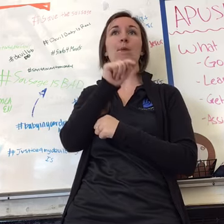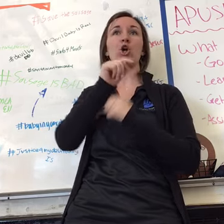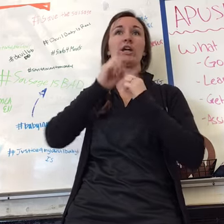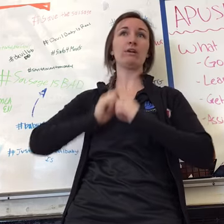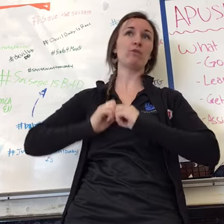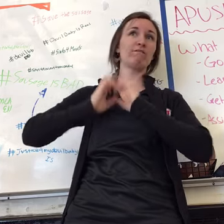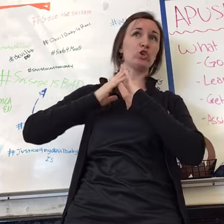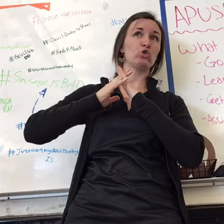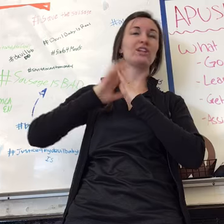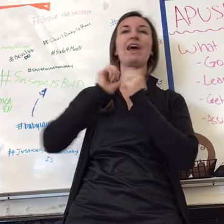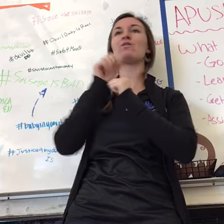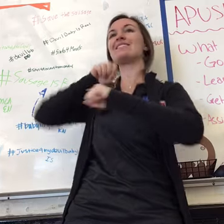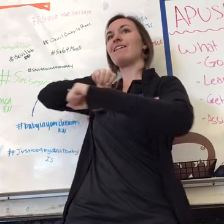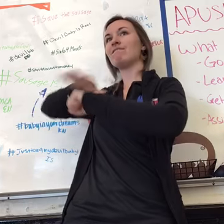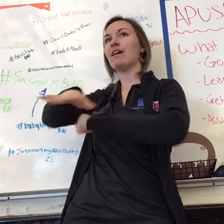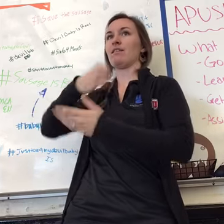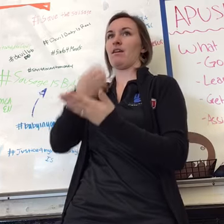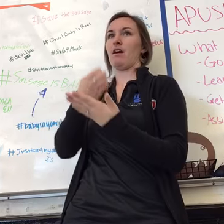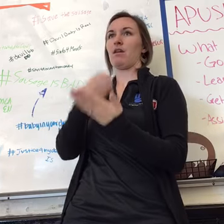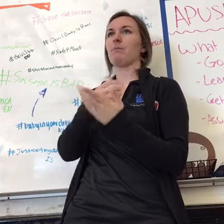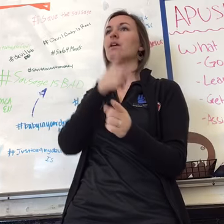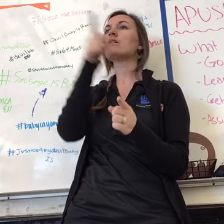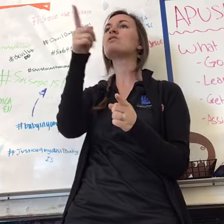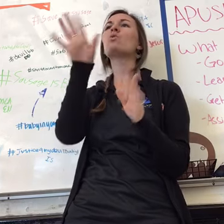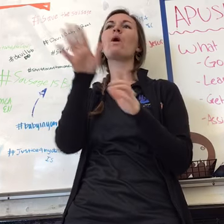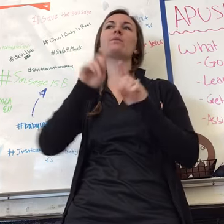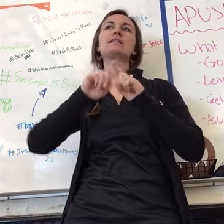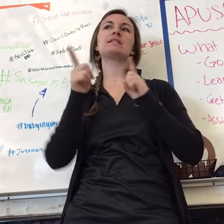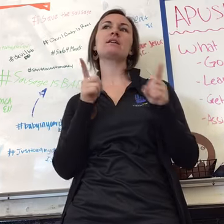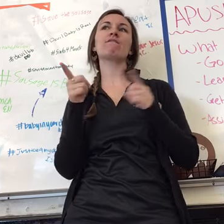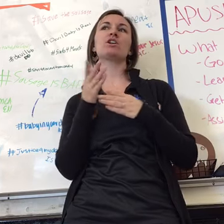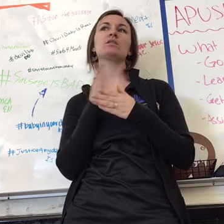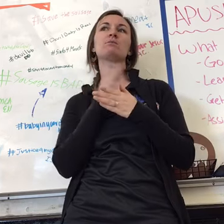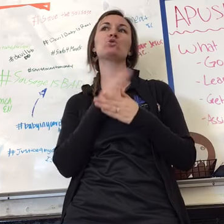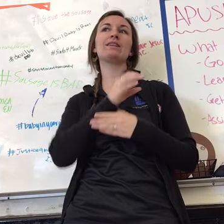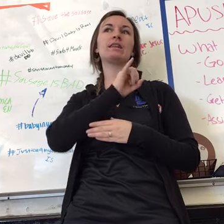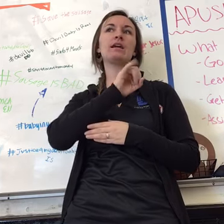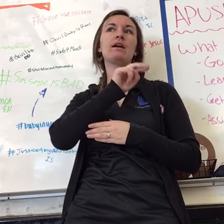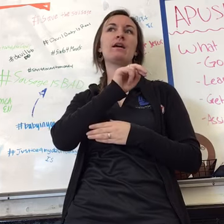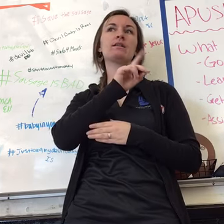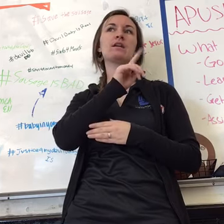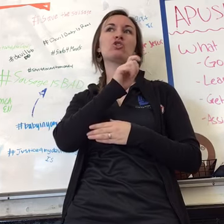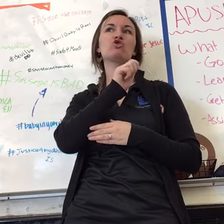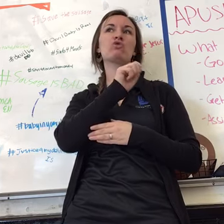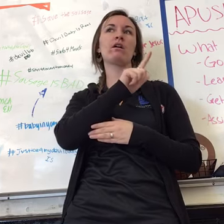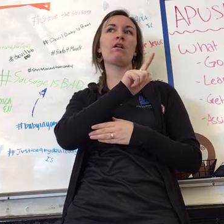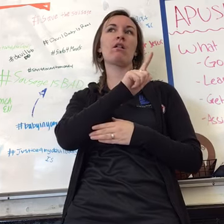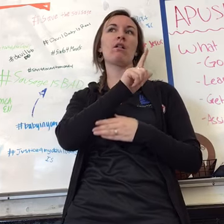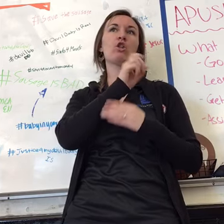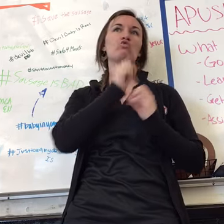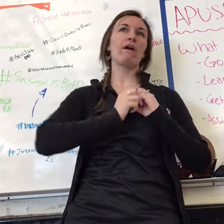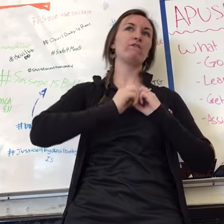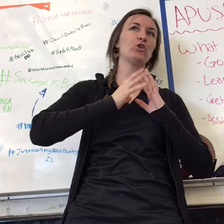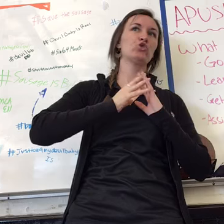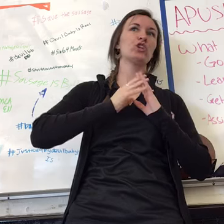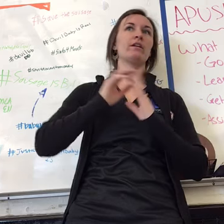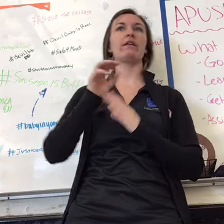Does anybody have any more questions? Yes. So what was the difference between the Industrial Revolution? Industrial Revolution invents